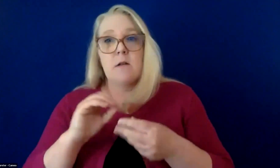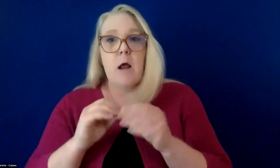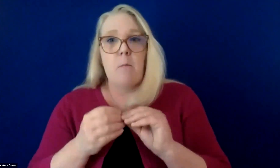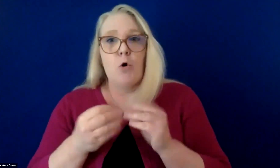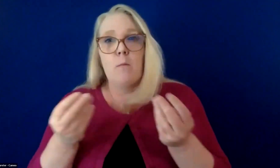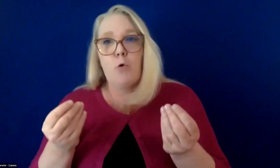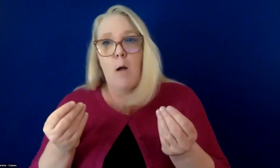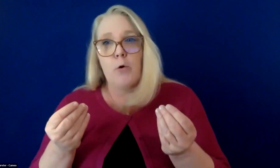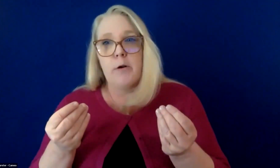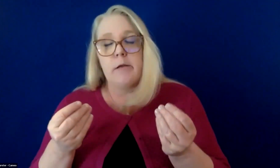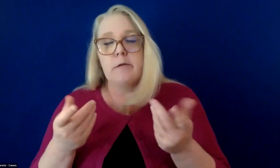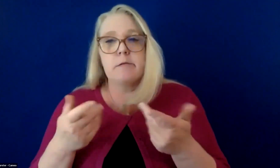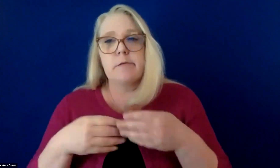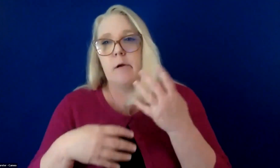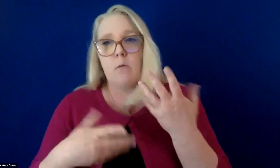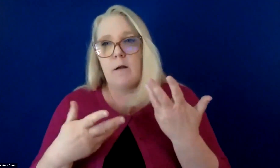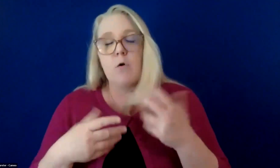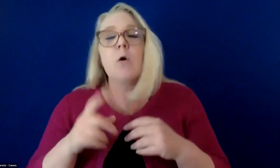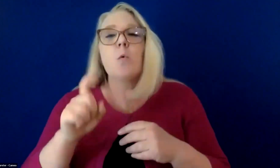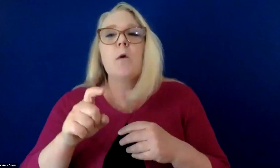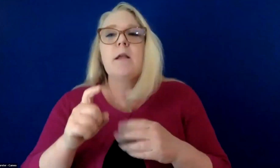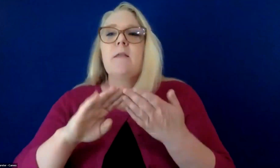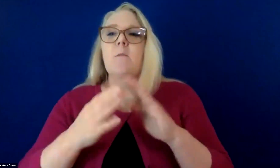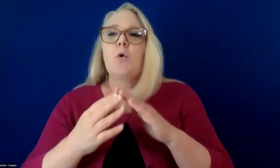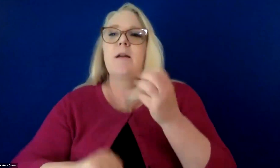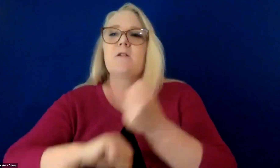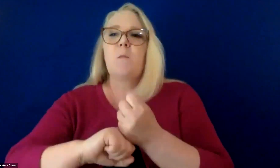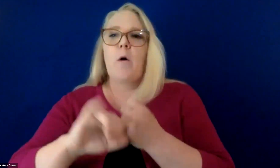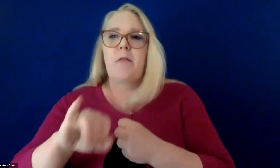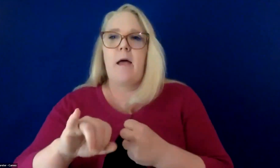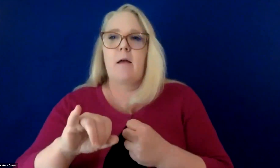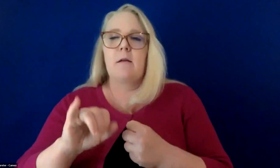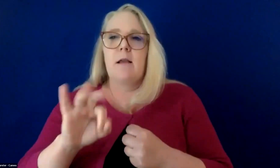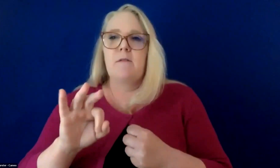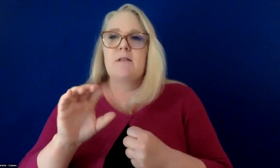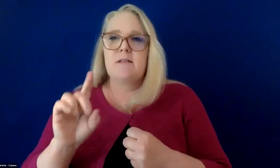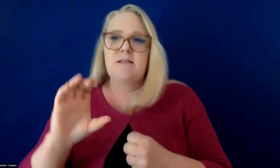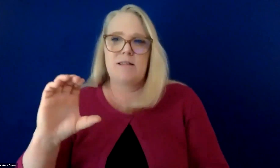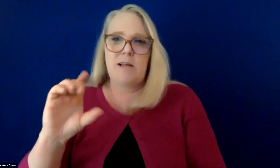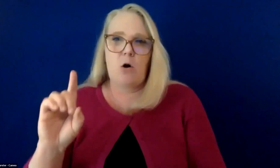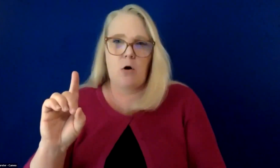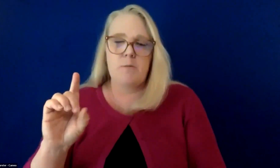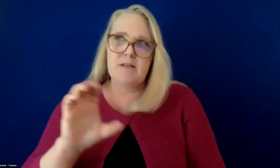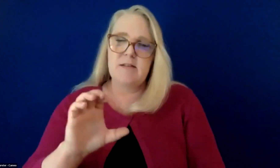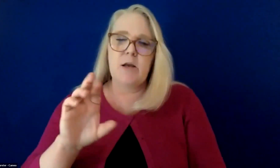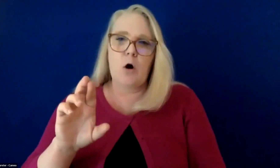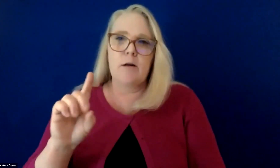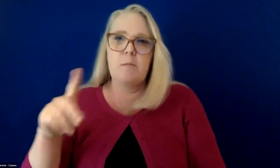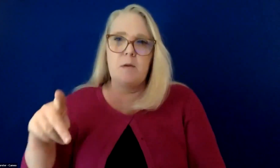need our community backing on this if we want to make this a CRDP priority for next year. We